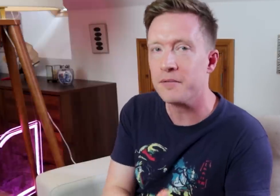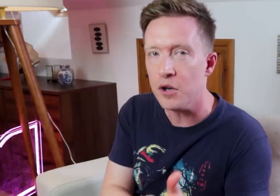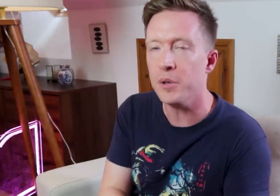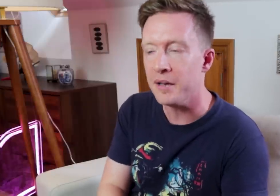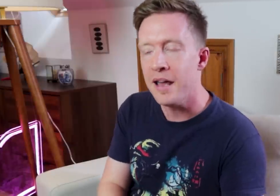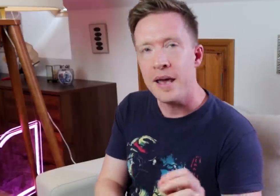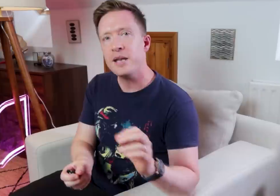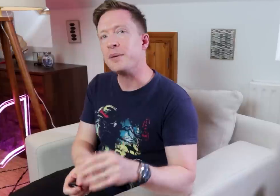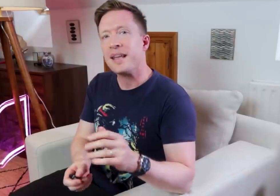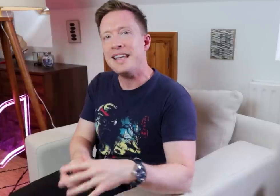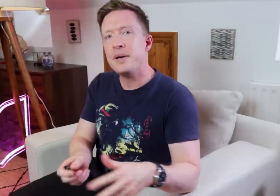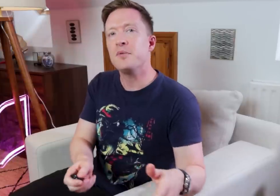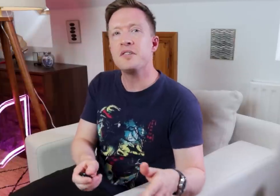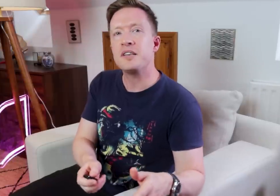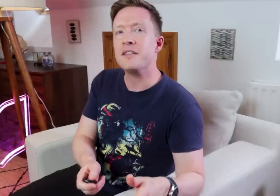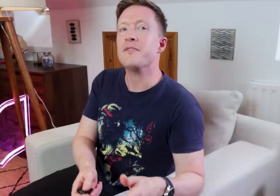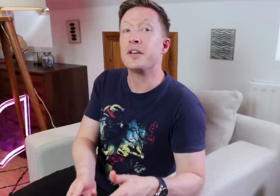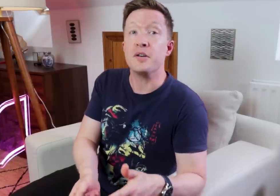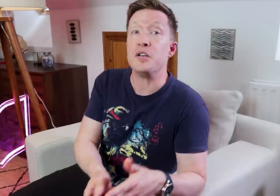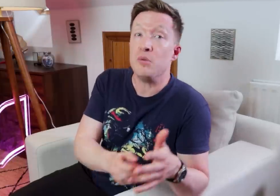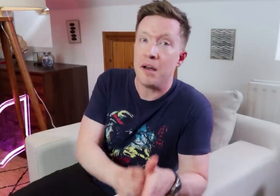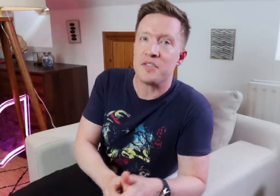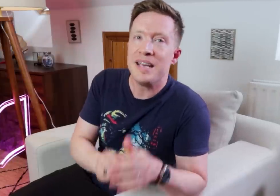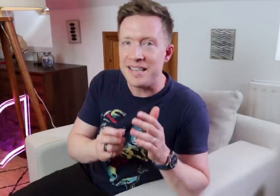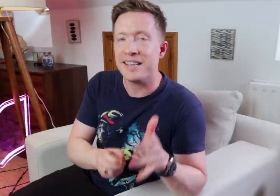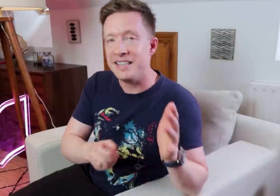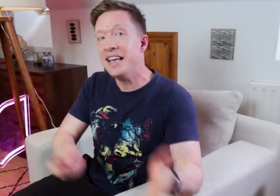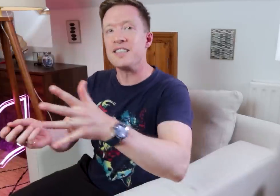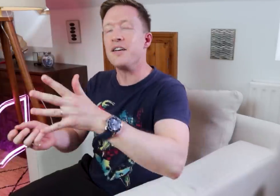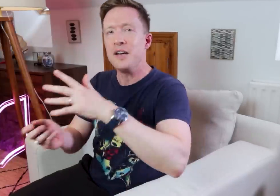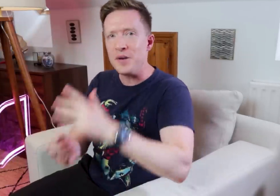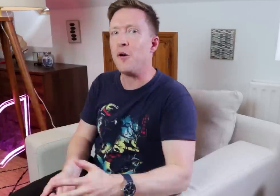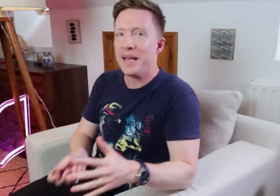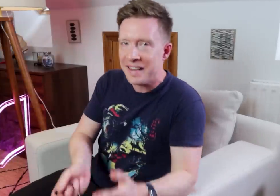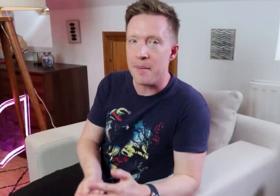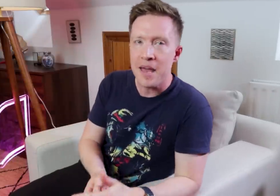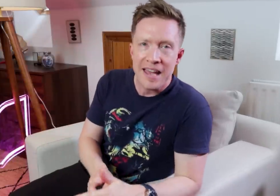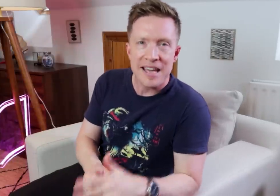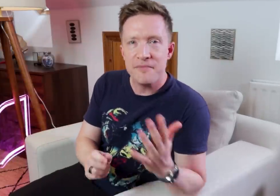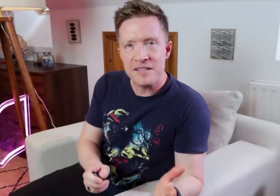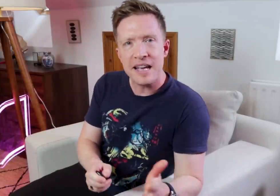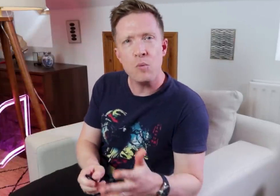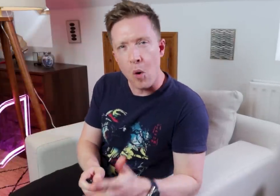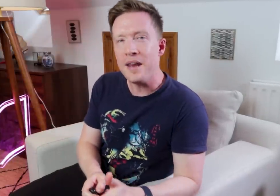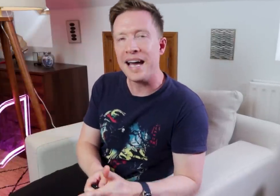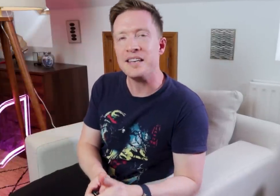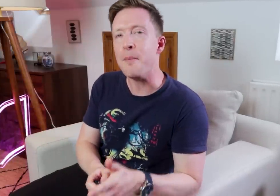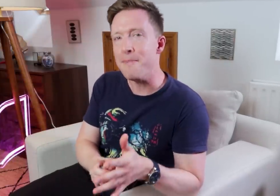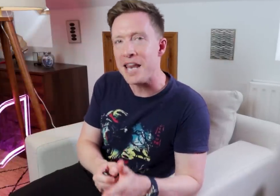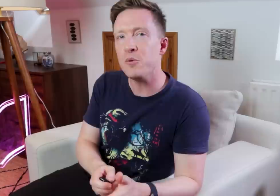phenomenon. Anyway, Lippe wanted to give the girls a new life, so he dedicated his life to helping them. He invented a one-handed manual